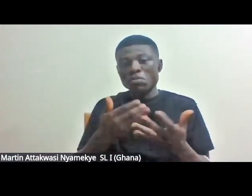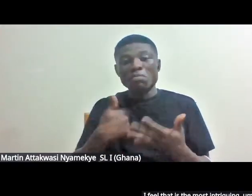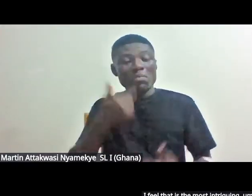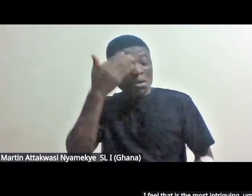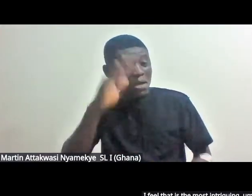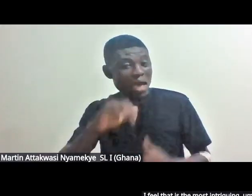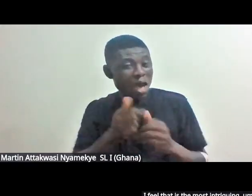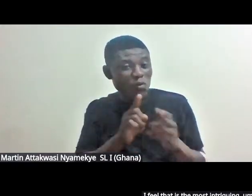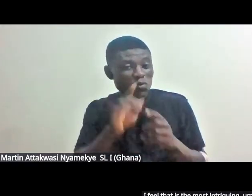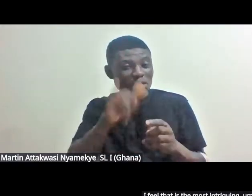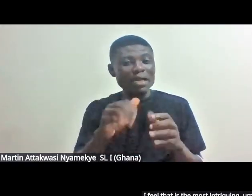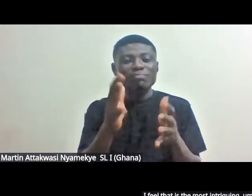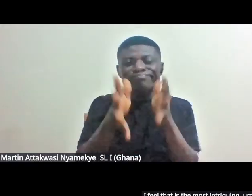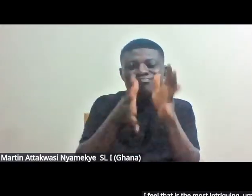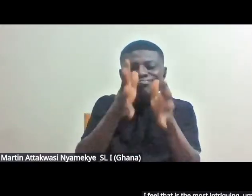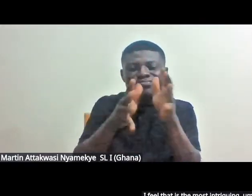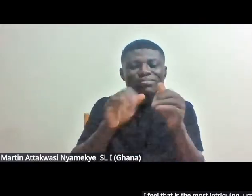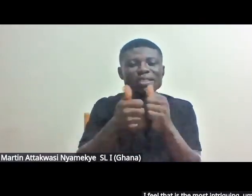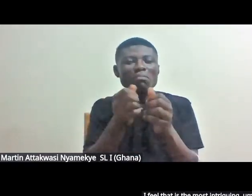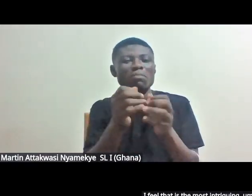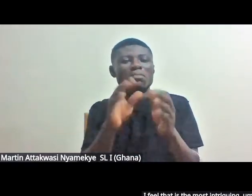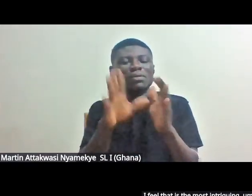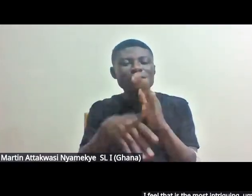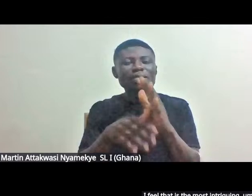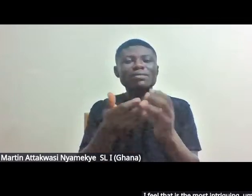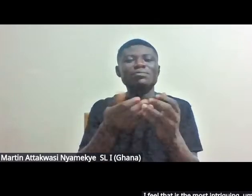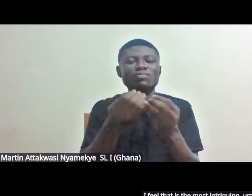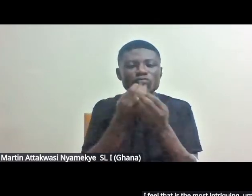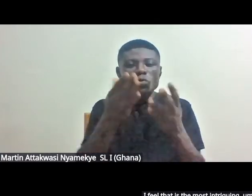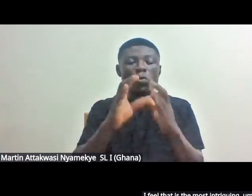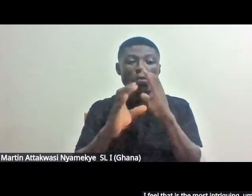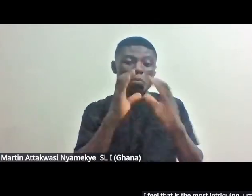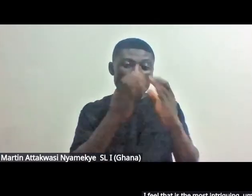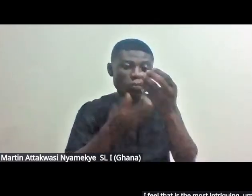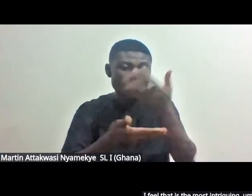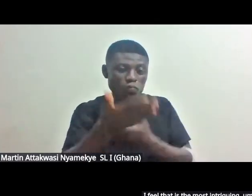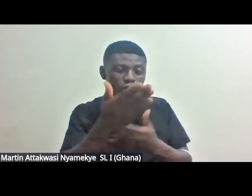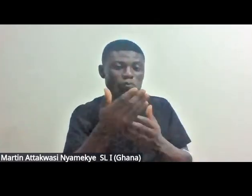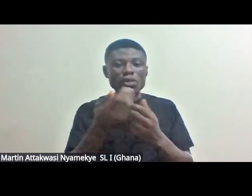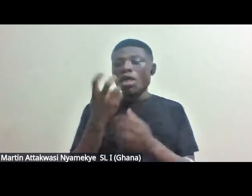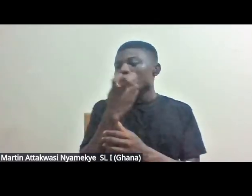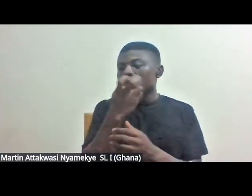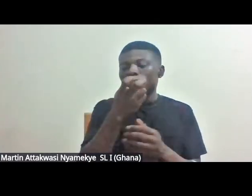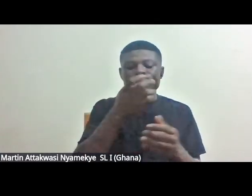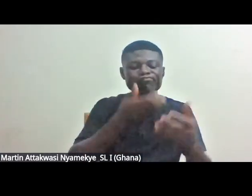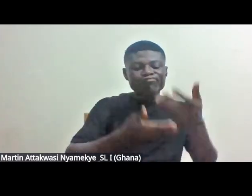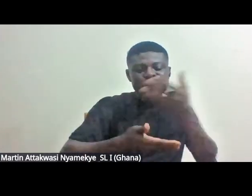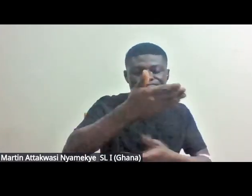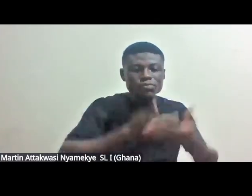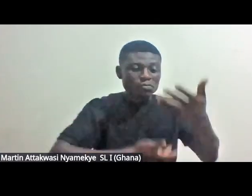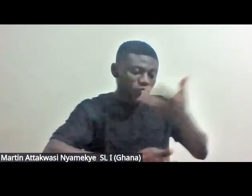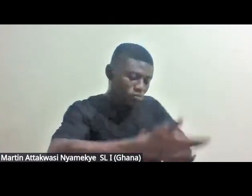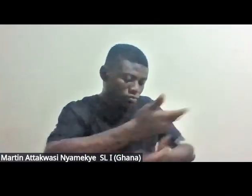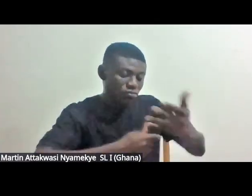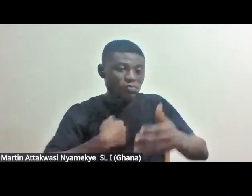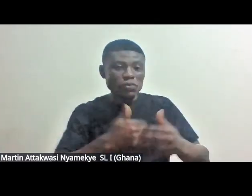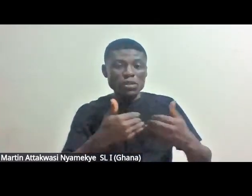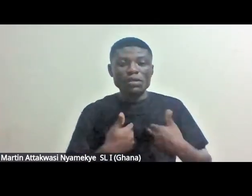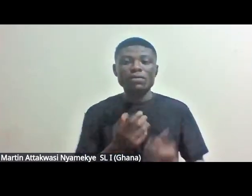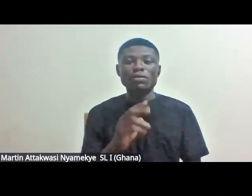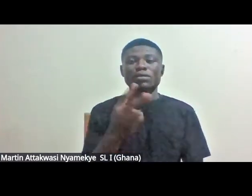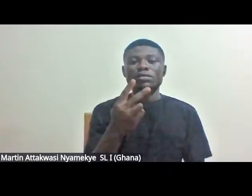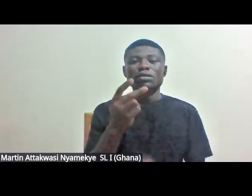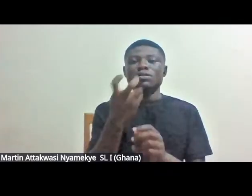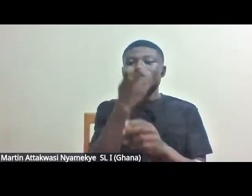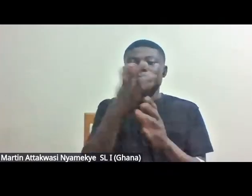do their hands and manage to convey the message to other people to understand. But we have our second speaker